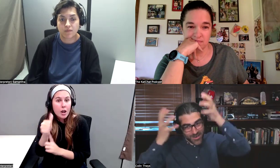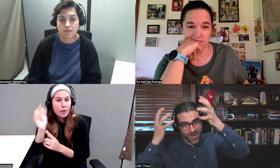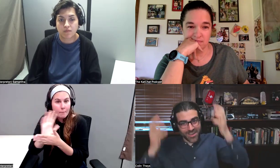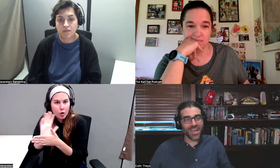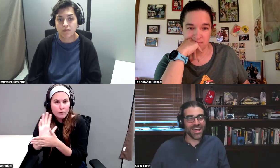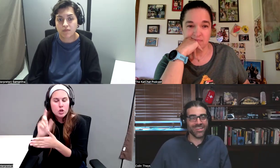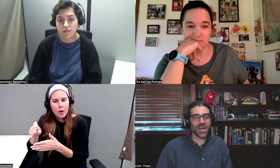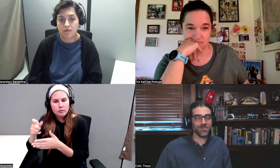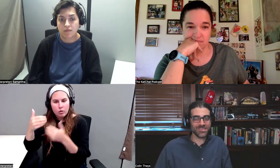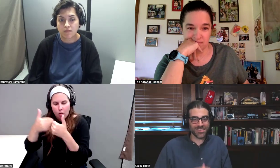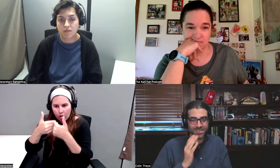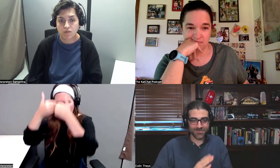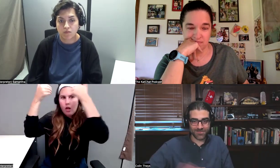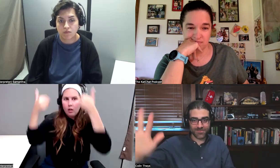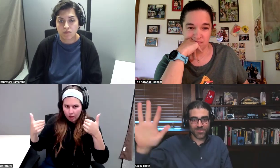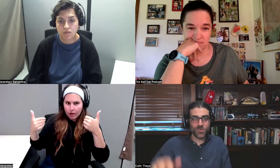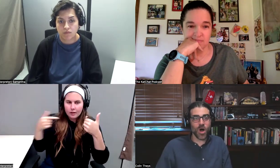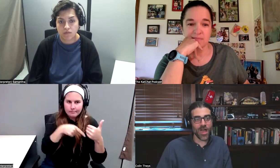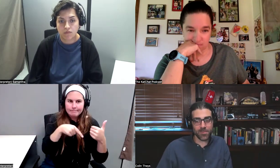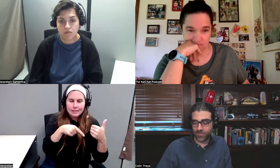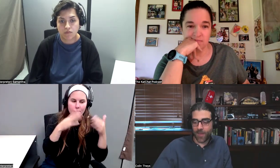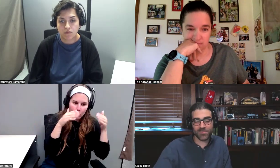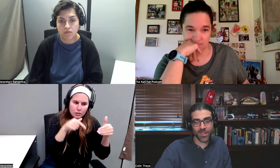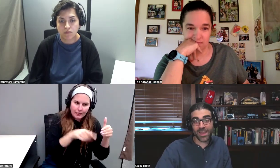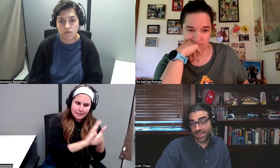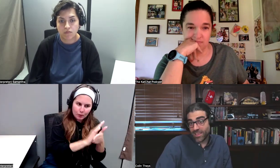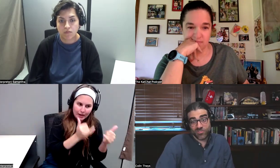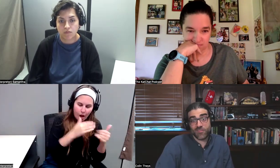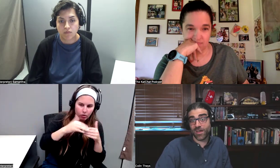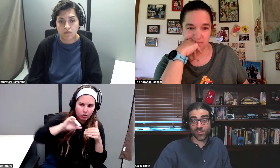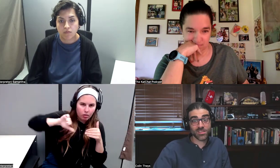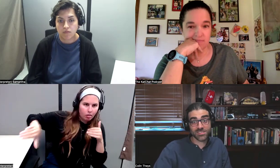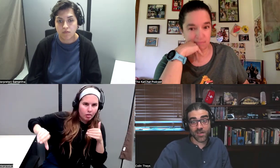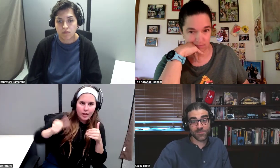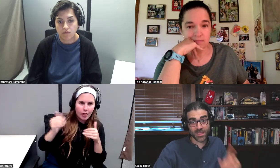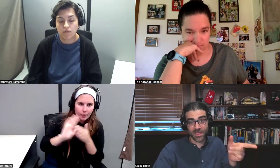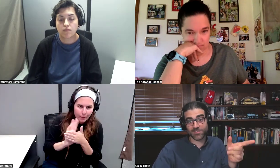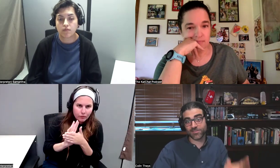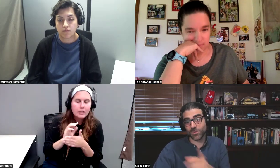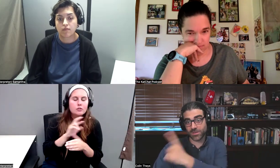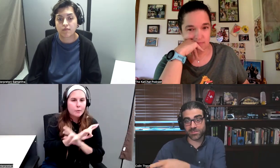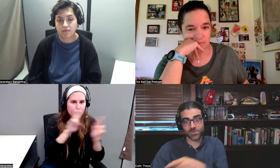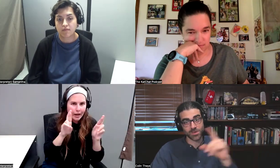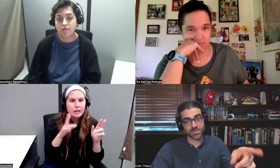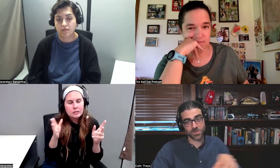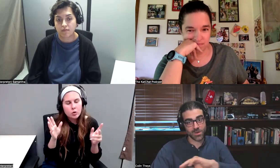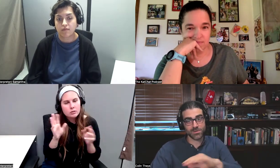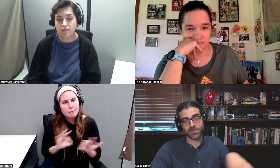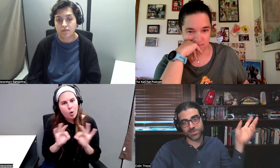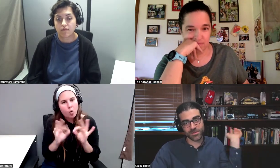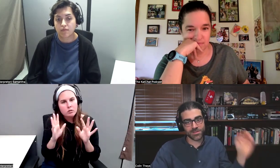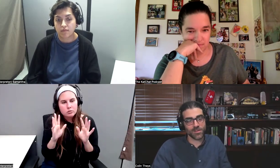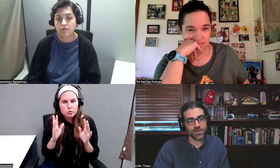and then get the new one in your head in time to do all that prep and planning and like drive around and look at stuff and be like, yes, this will work, this